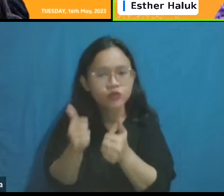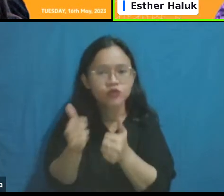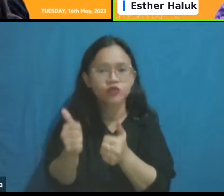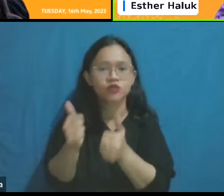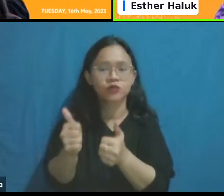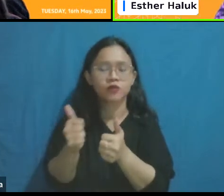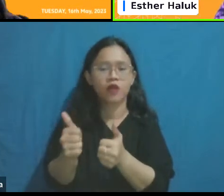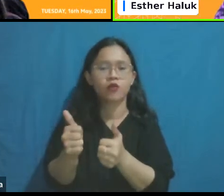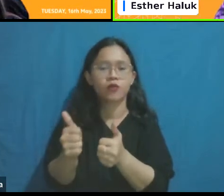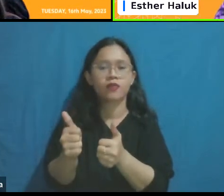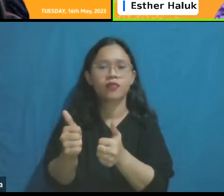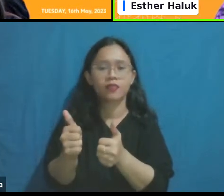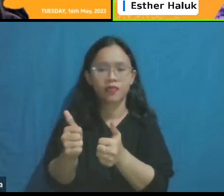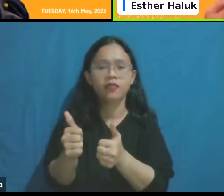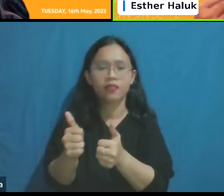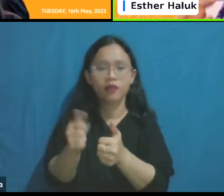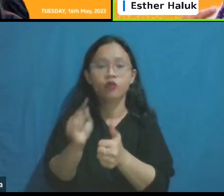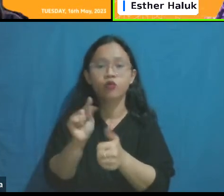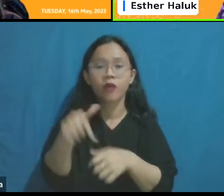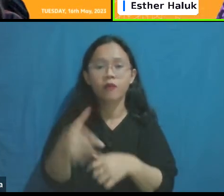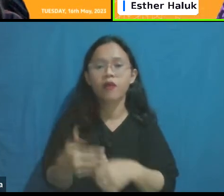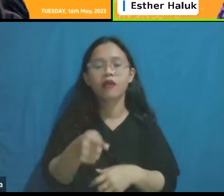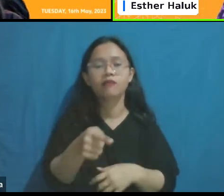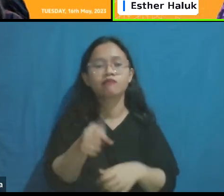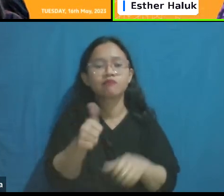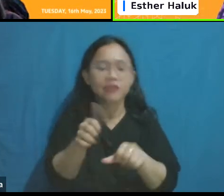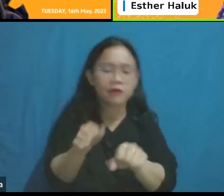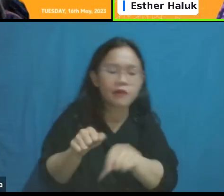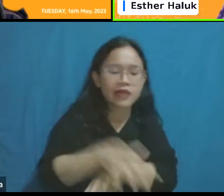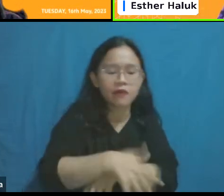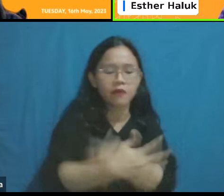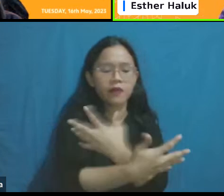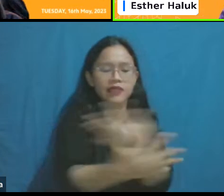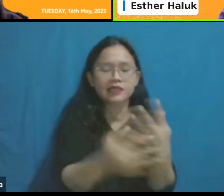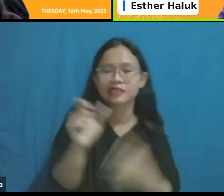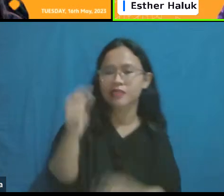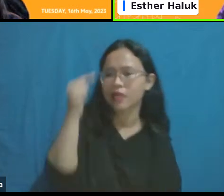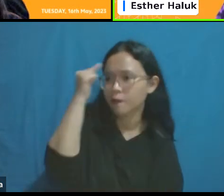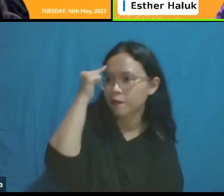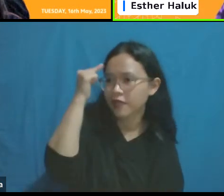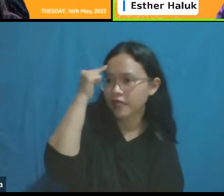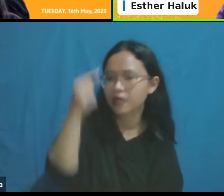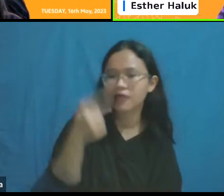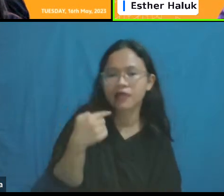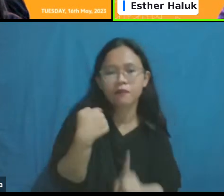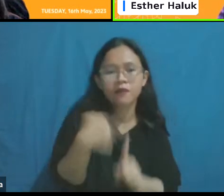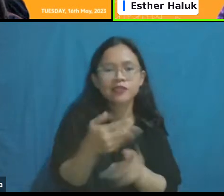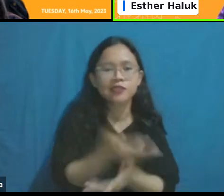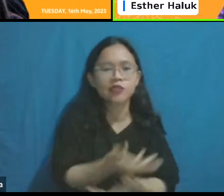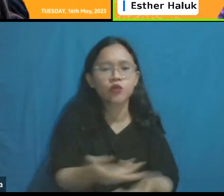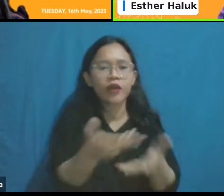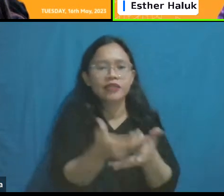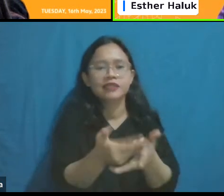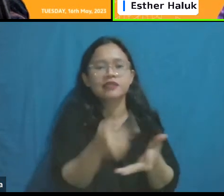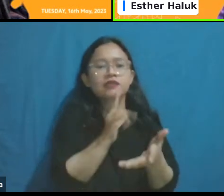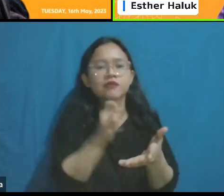opinion related to the situation. And also a